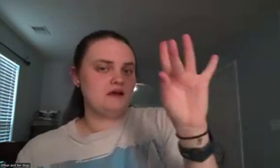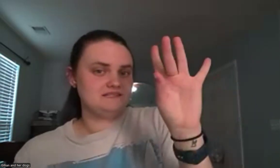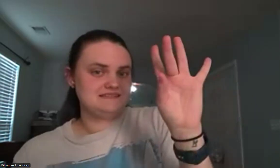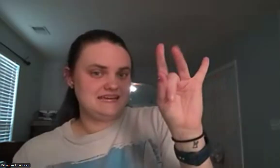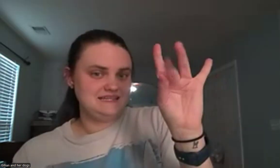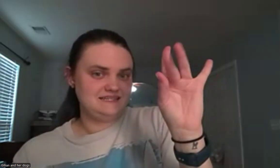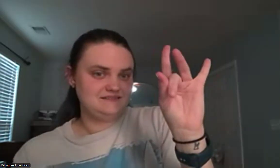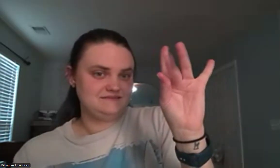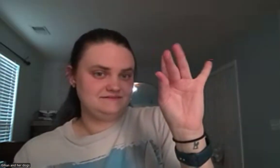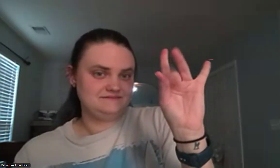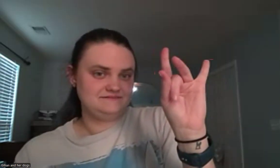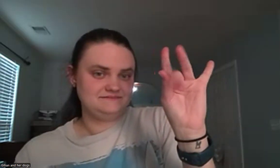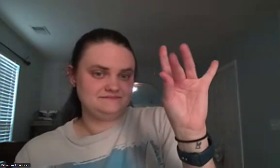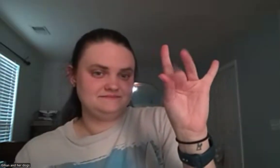bounce, 18.